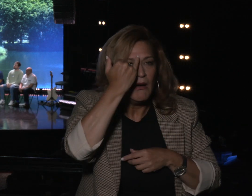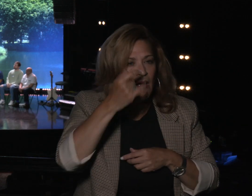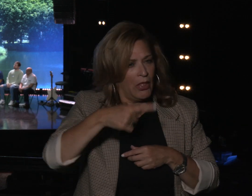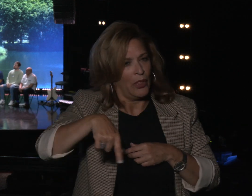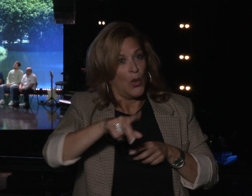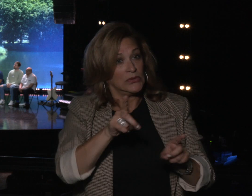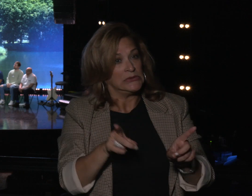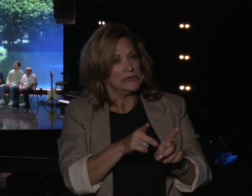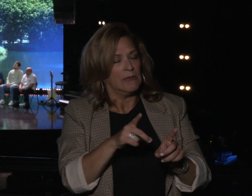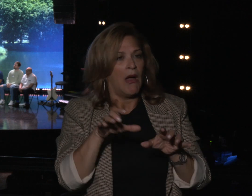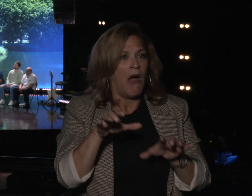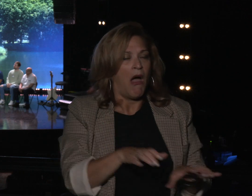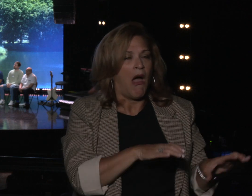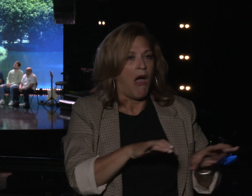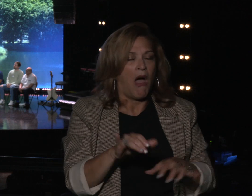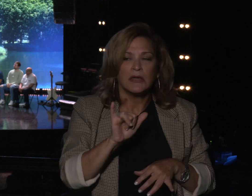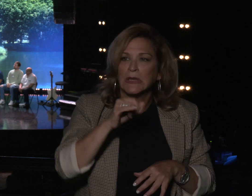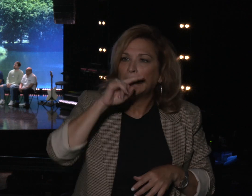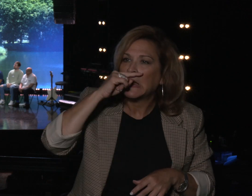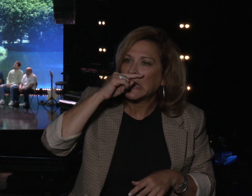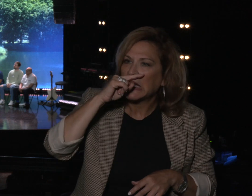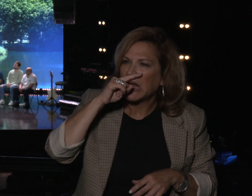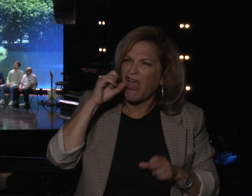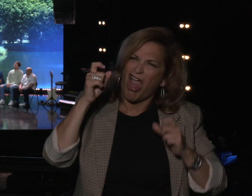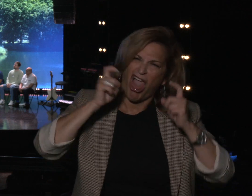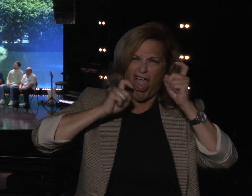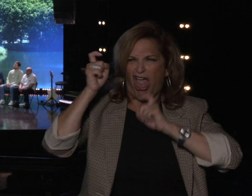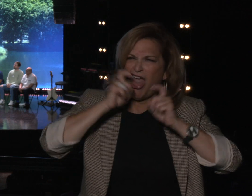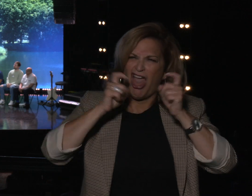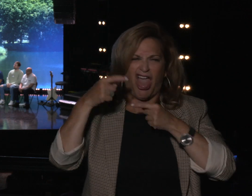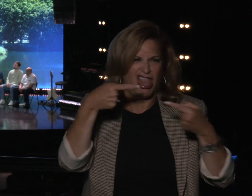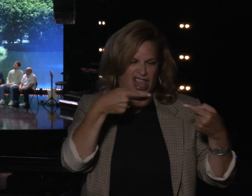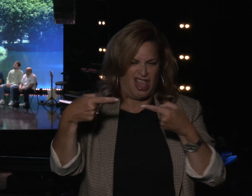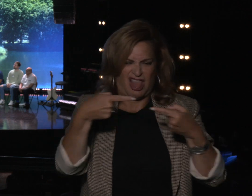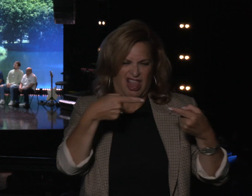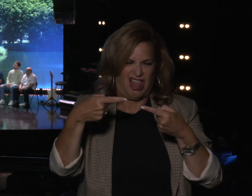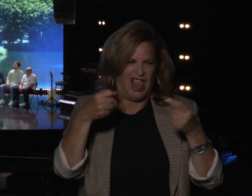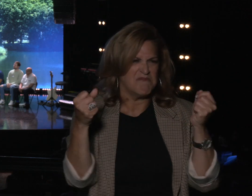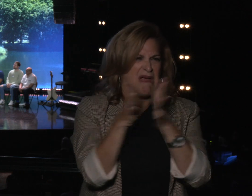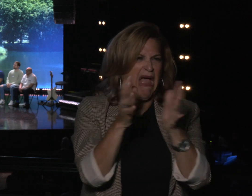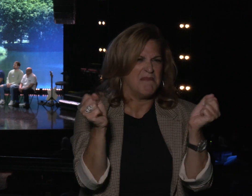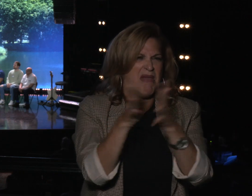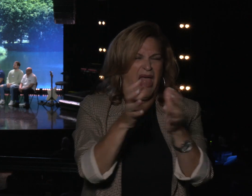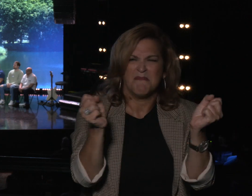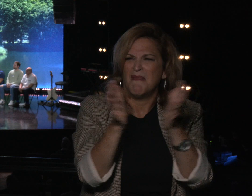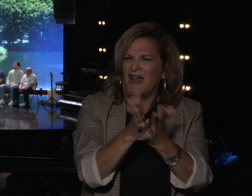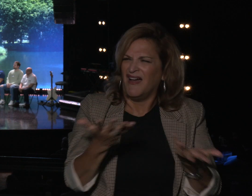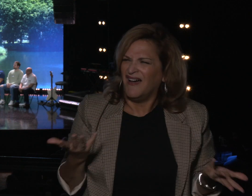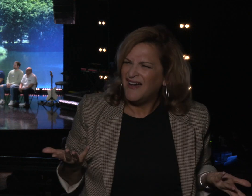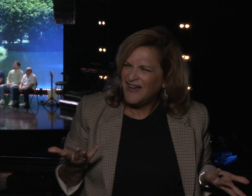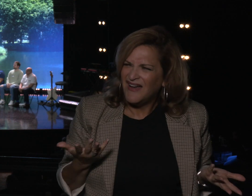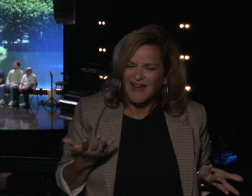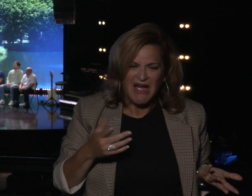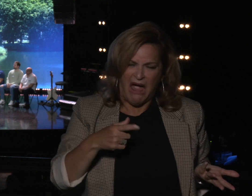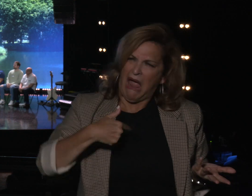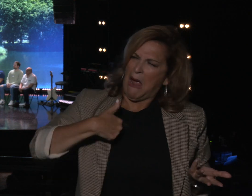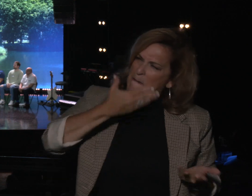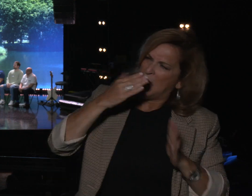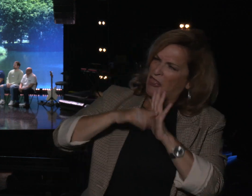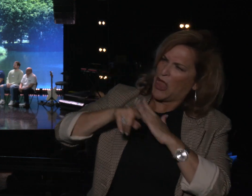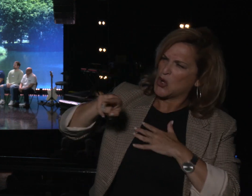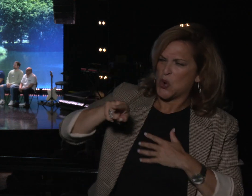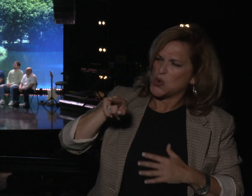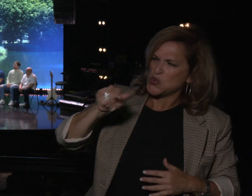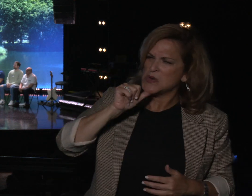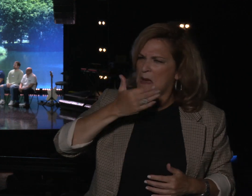are acting like 2-year-olds, and a fight breaks out amongst the disciples, and they're all talking about, I wonder who's the greatest. And John